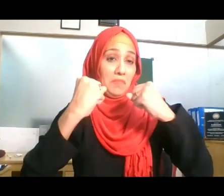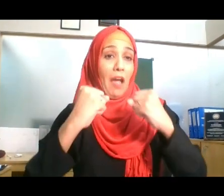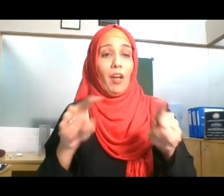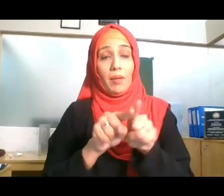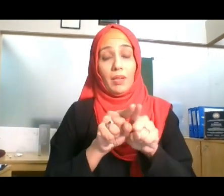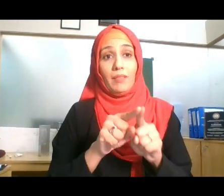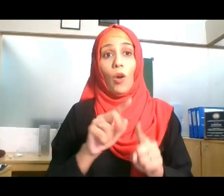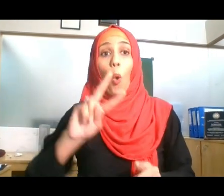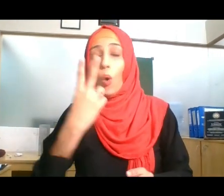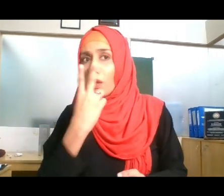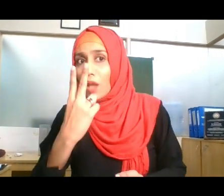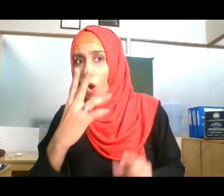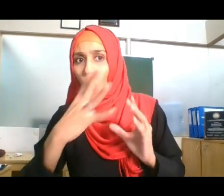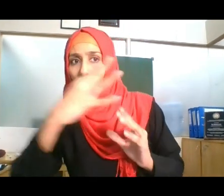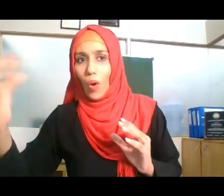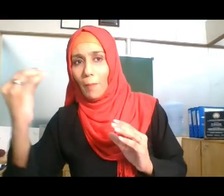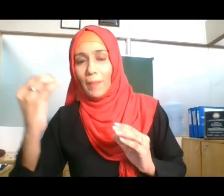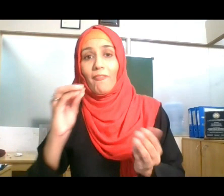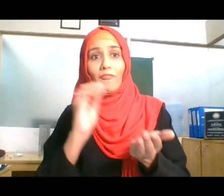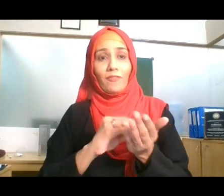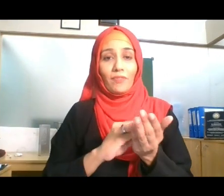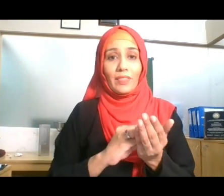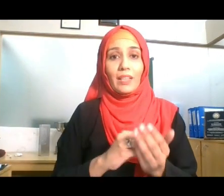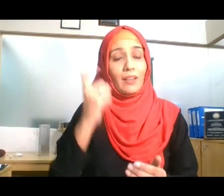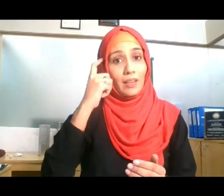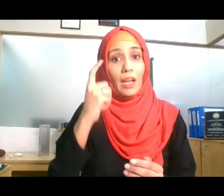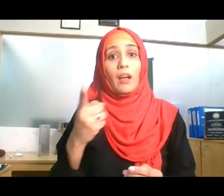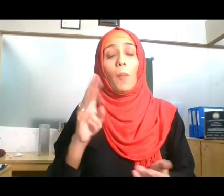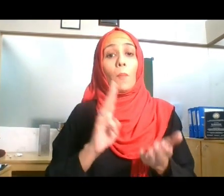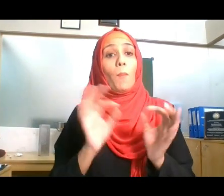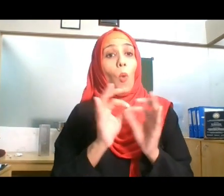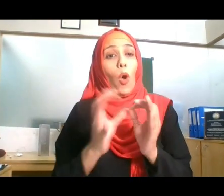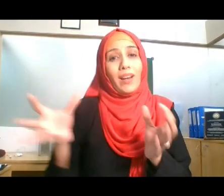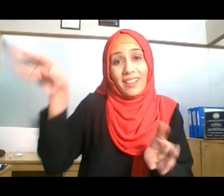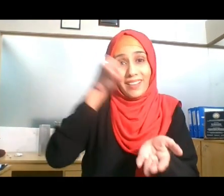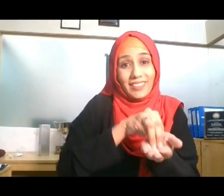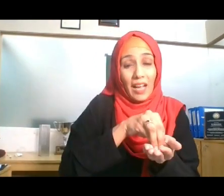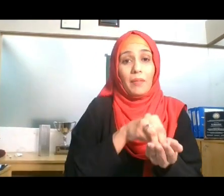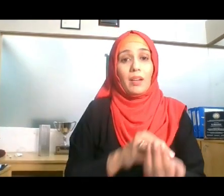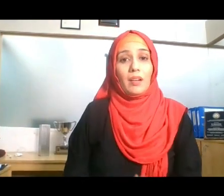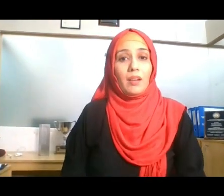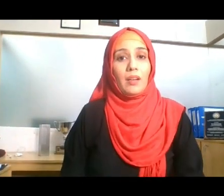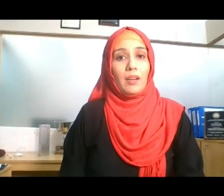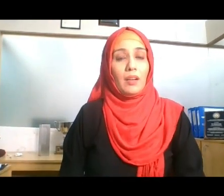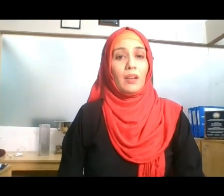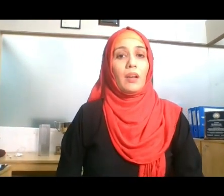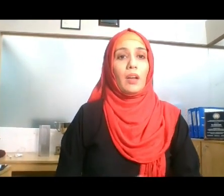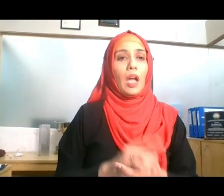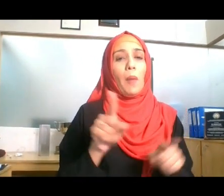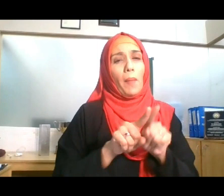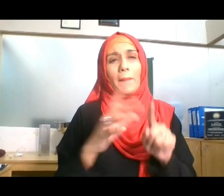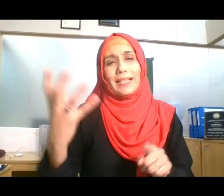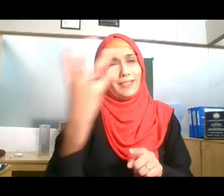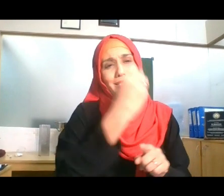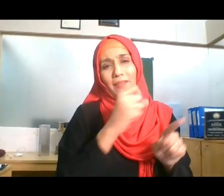inspire others, and we can find how to bring on board not just the usual matriculate or